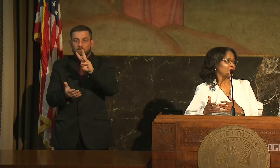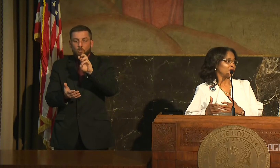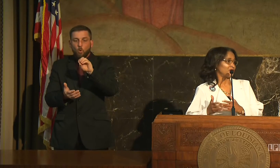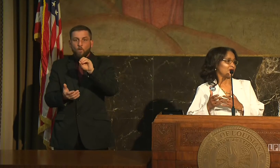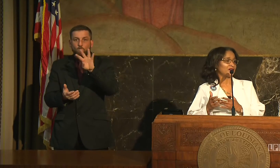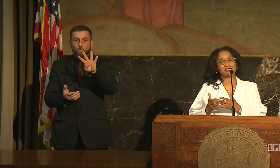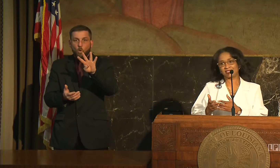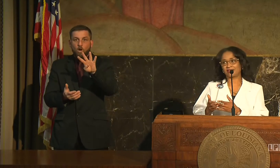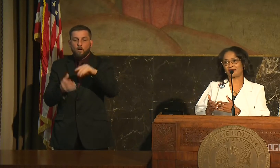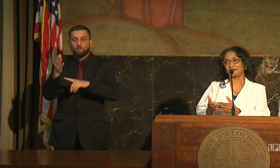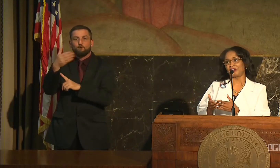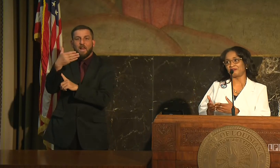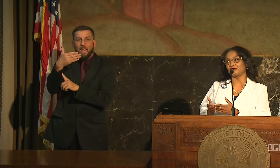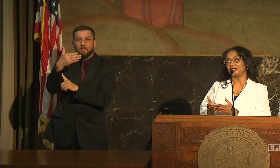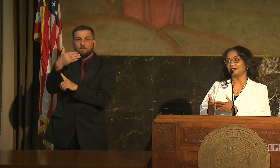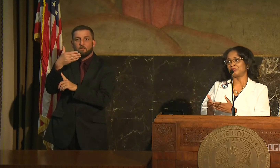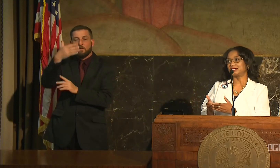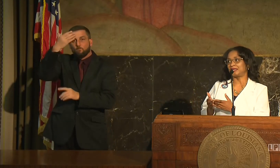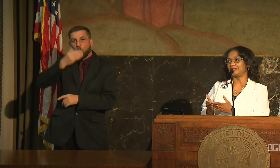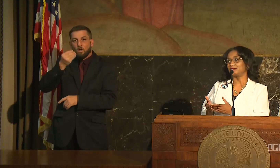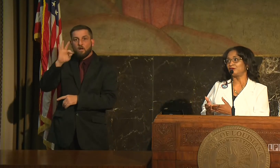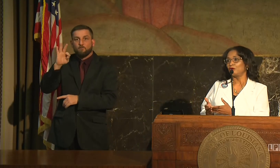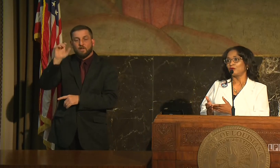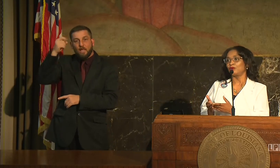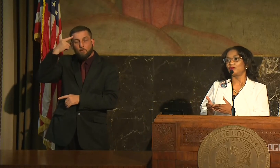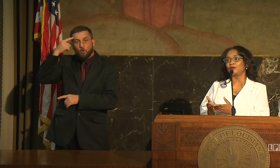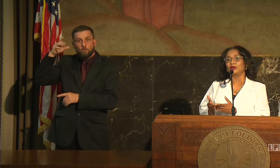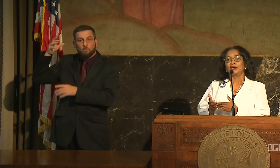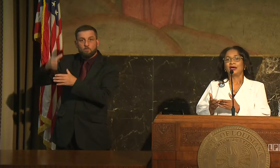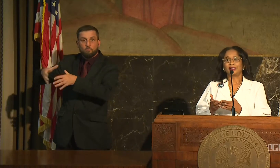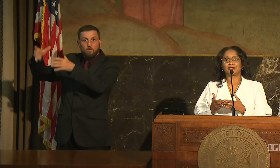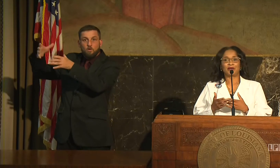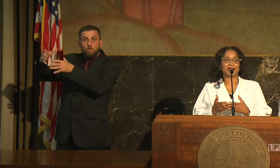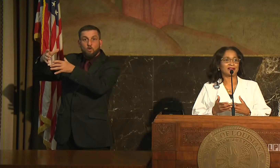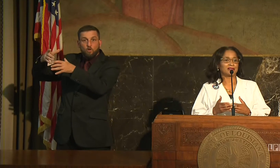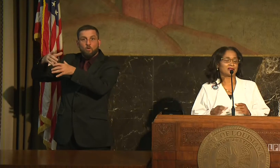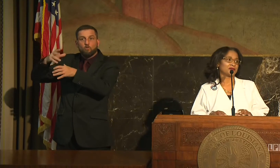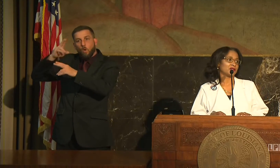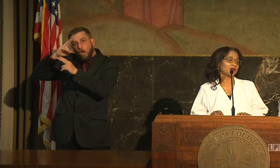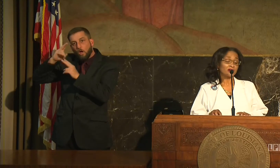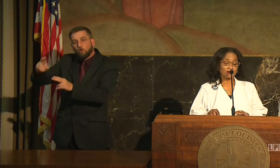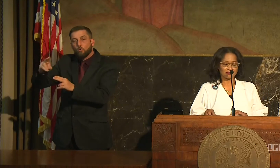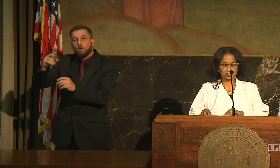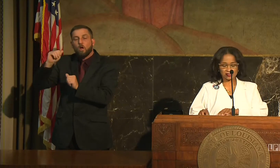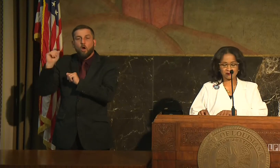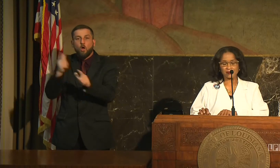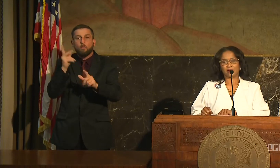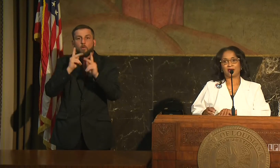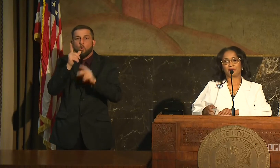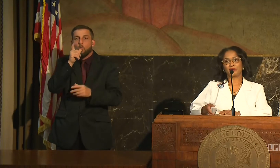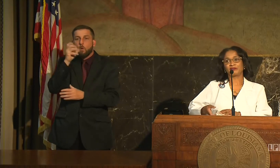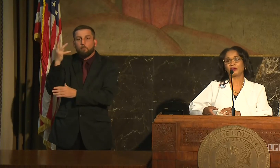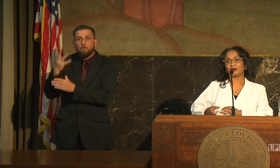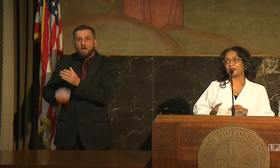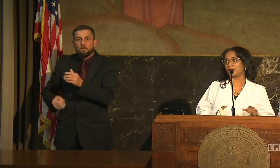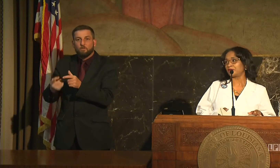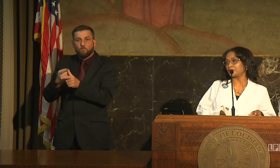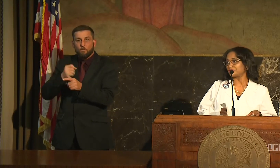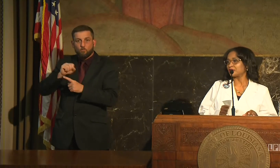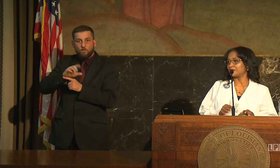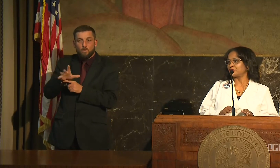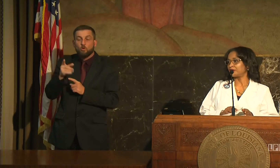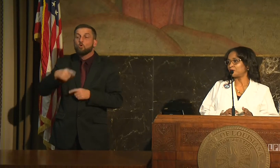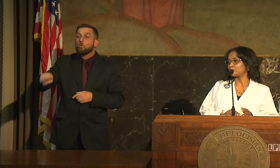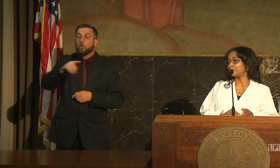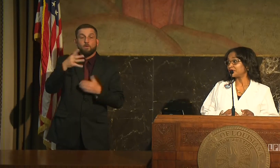this Capitol to honor each life of every Louisianan who has passed as a result of COVID. You have heard the